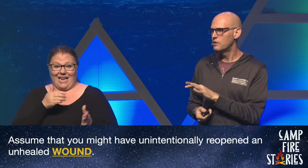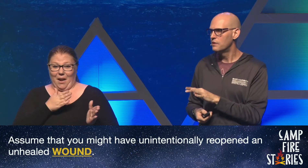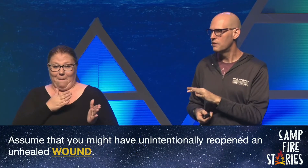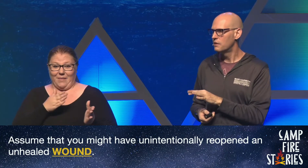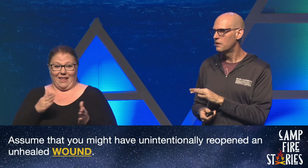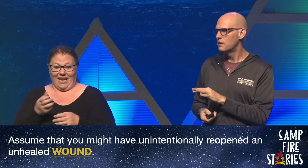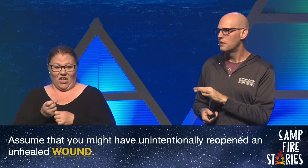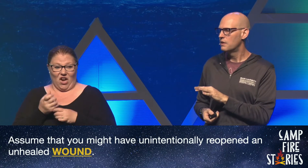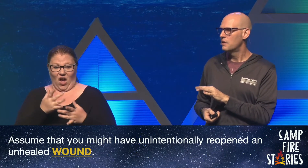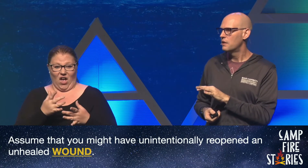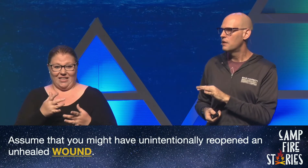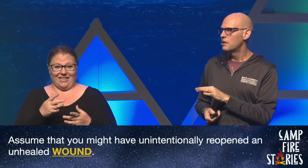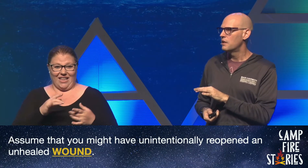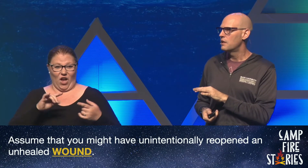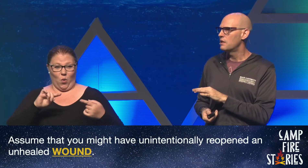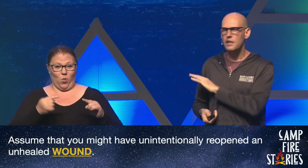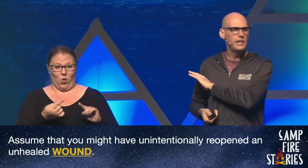wound.